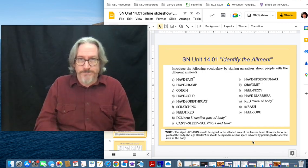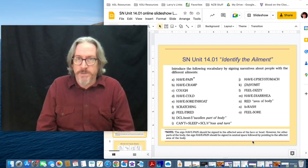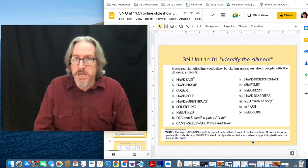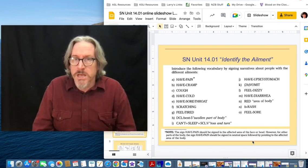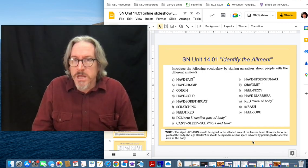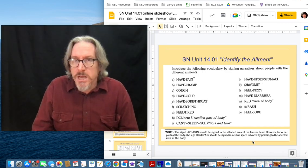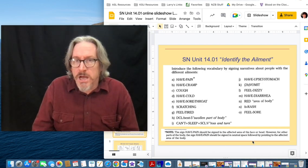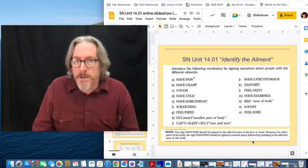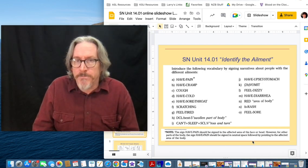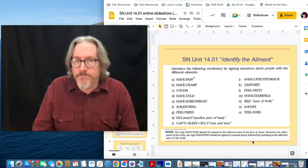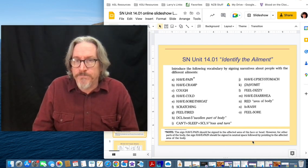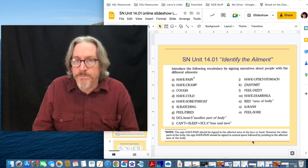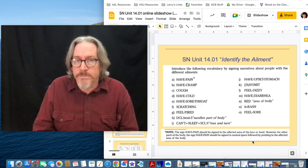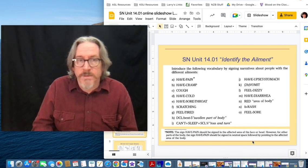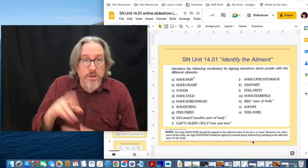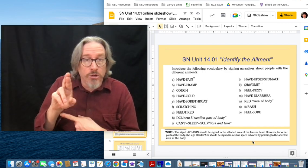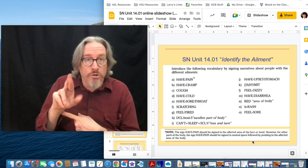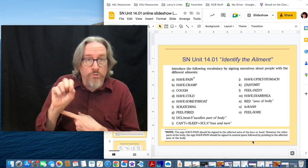is.